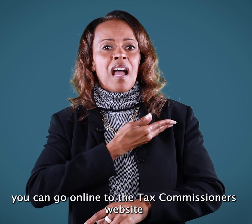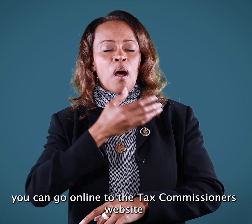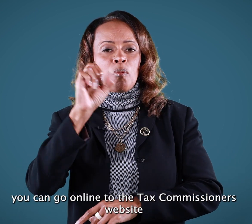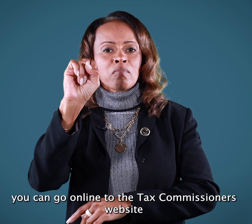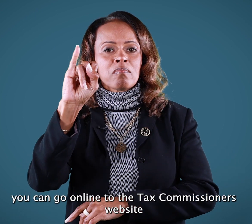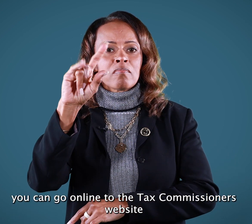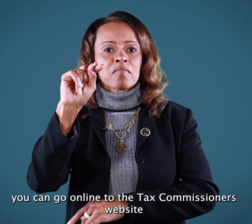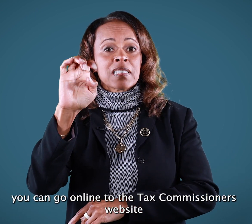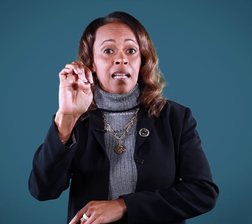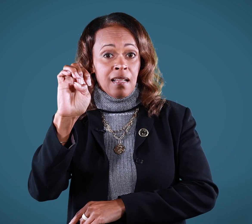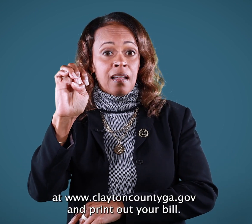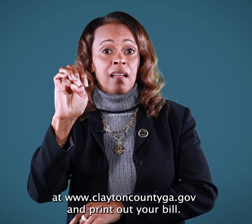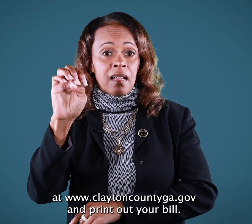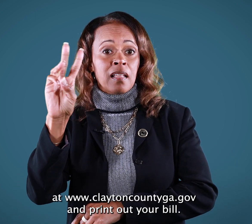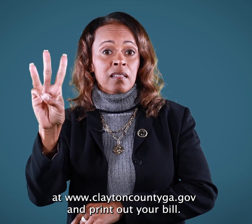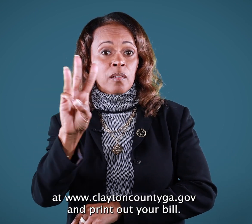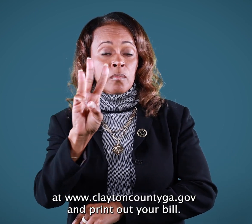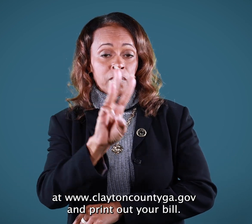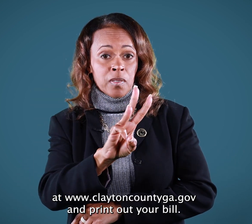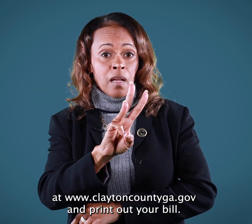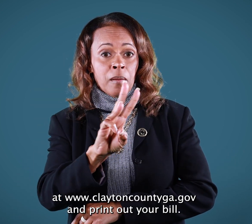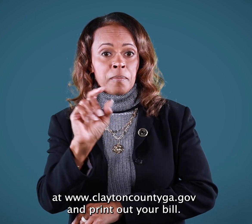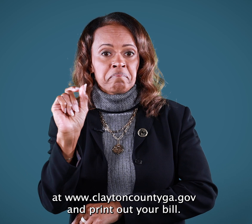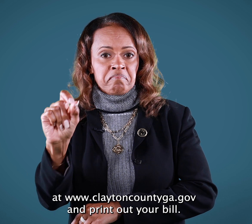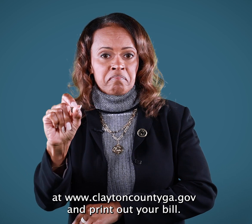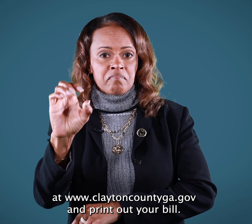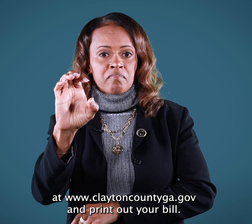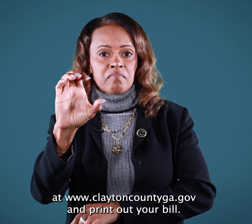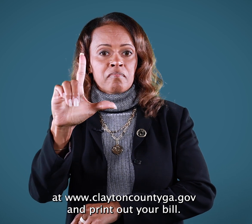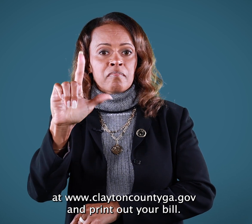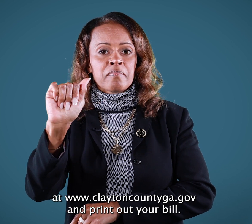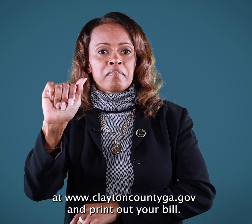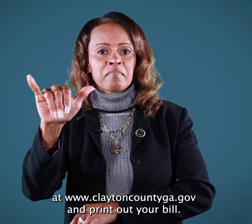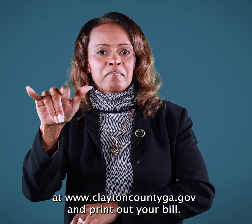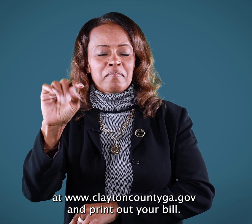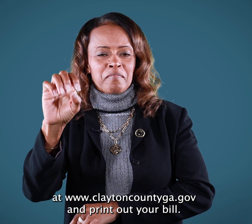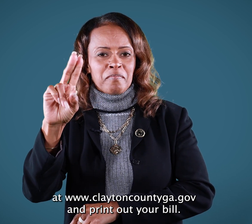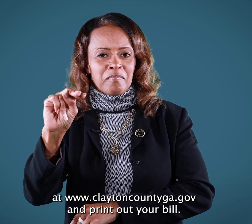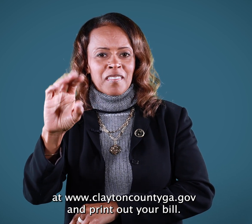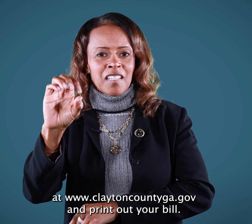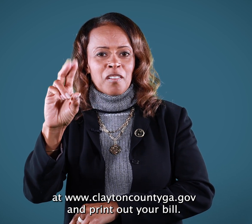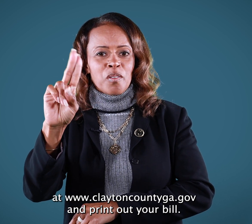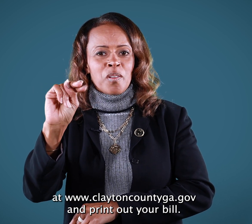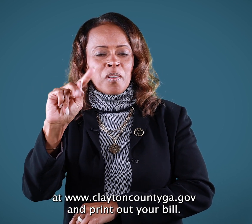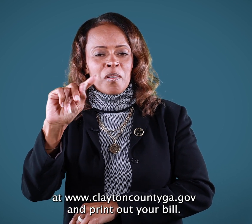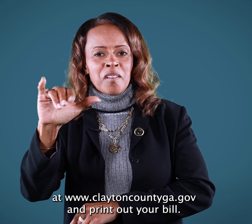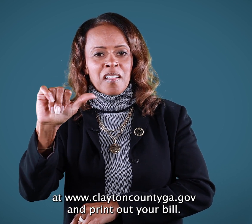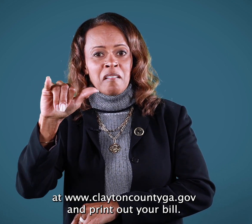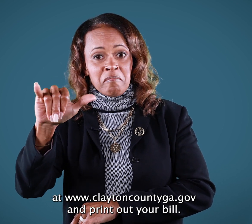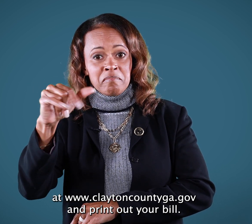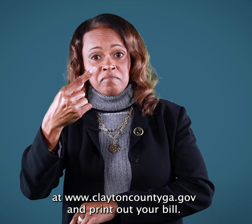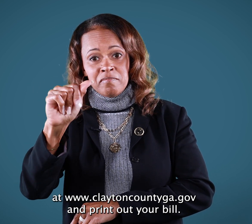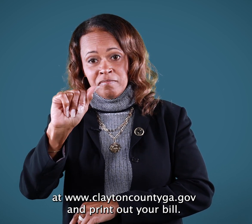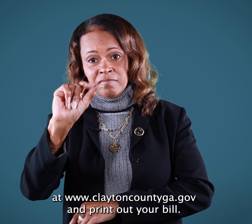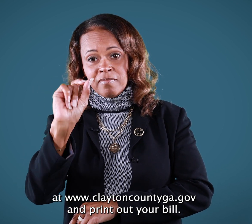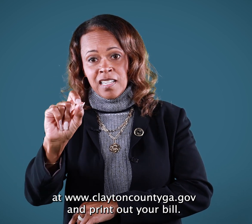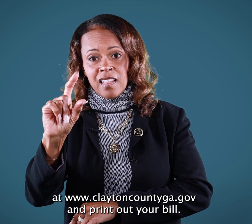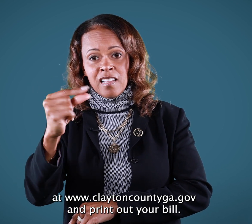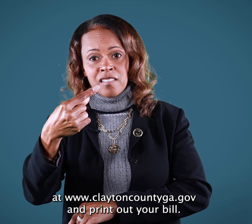commissioner's website at www.claytoncountyga.gov and print out